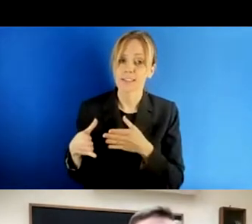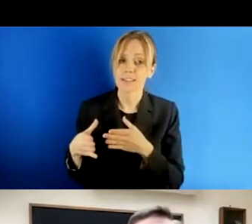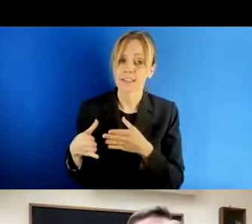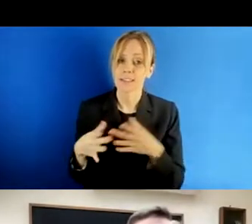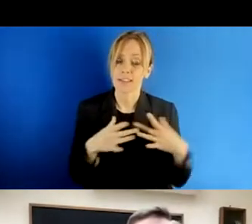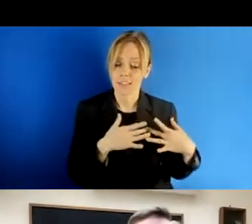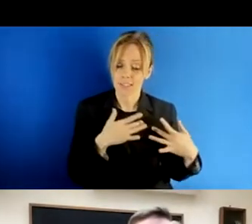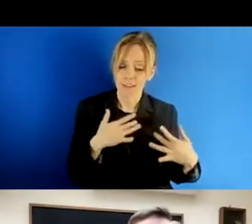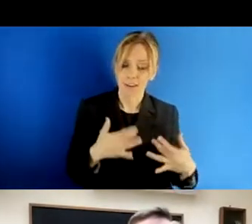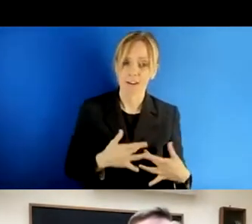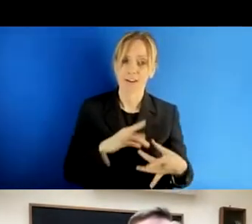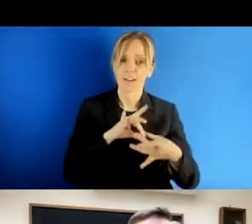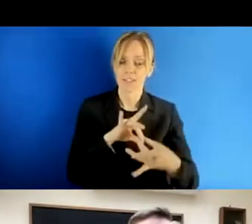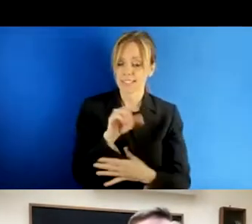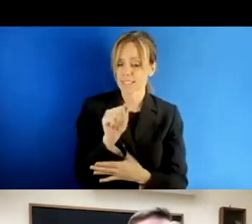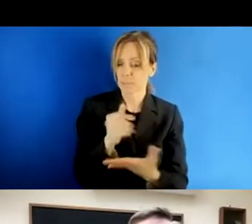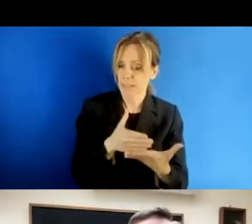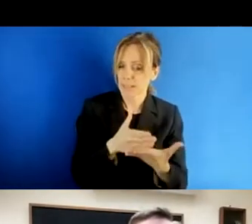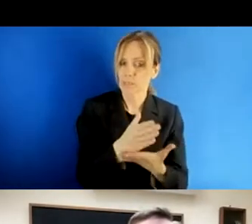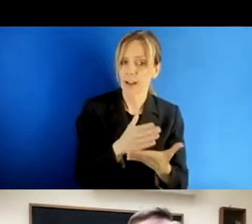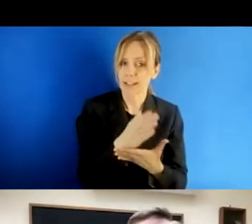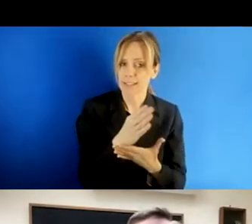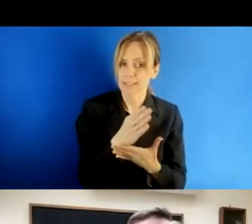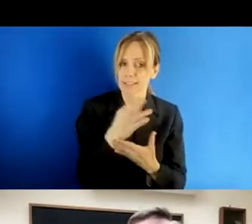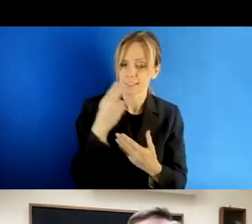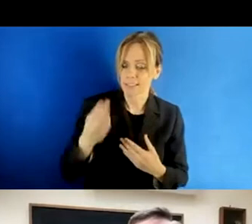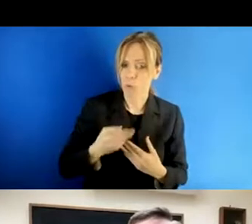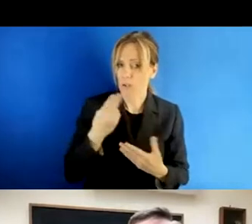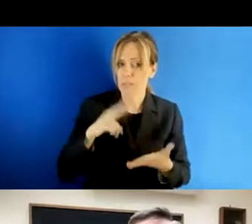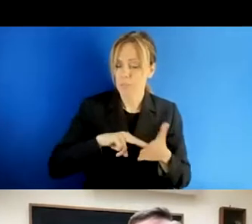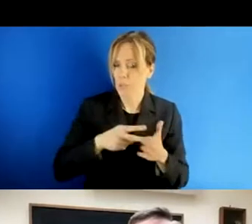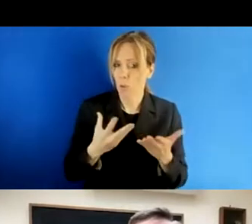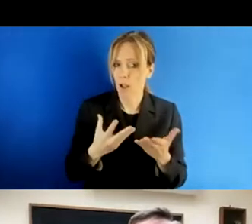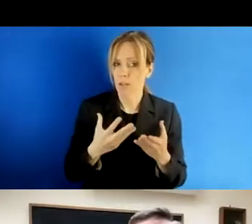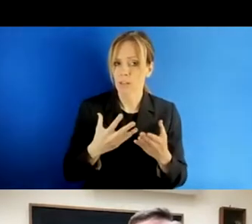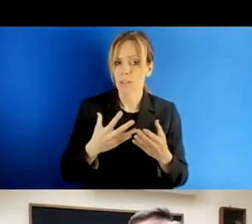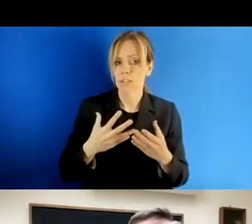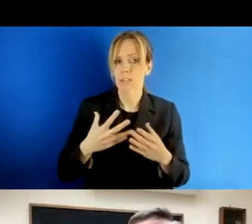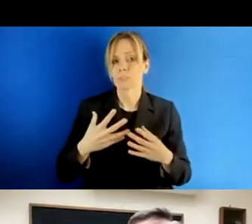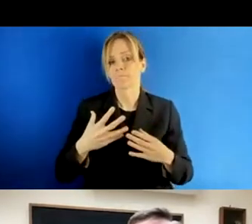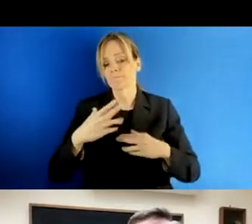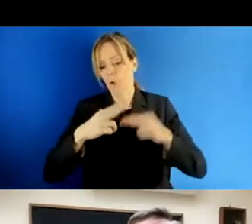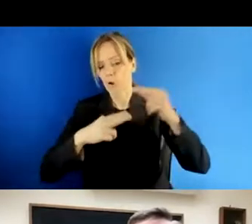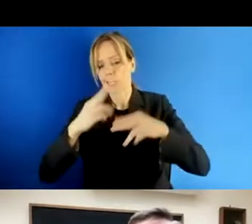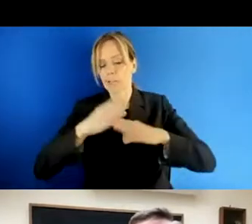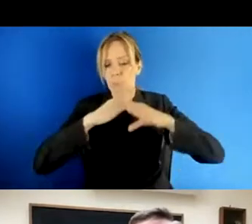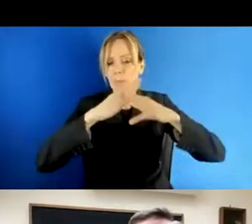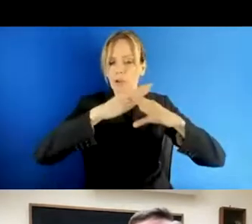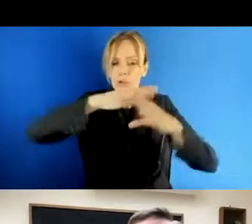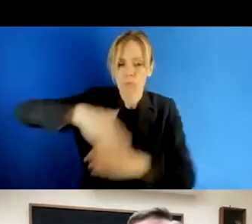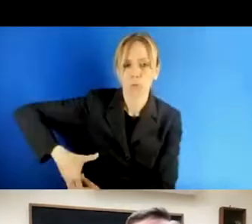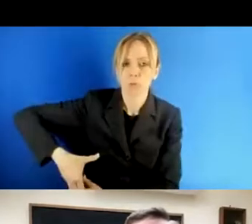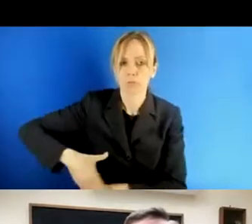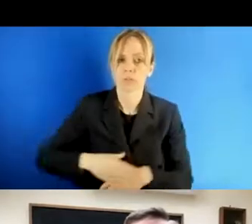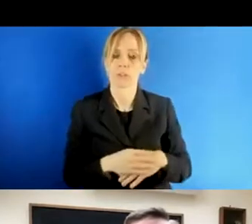movement historically has been the removal of architectural barriers, creation of physical access. Amy Hammer